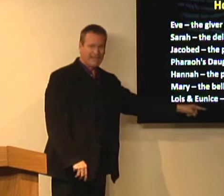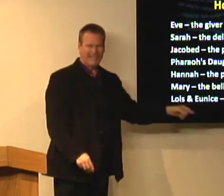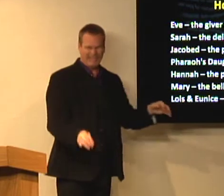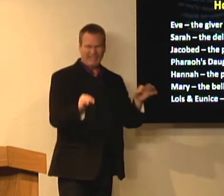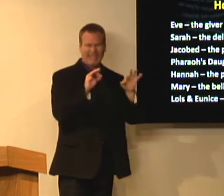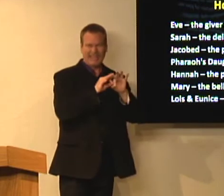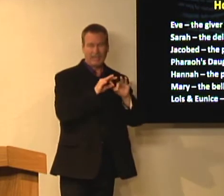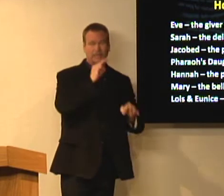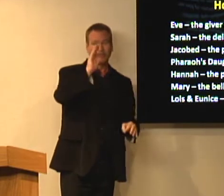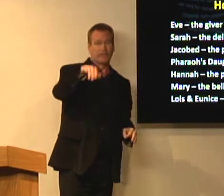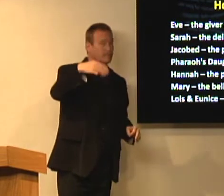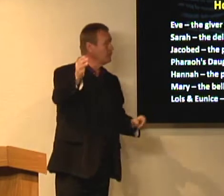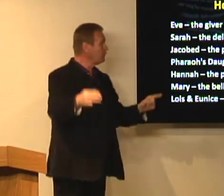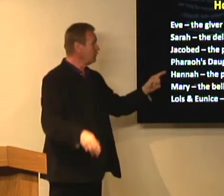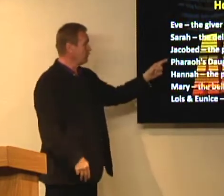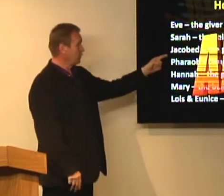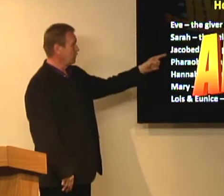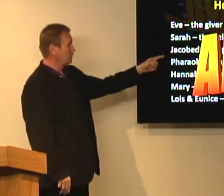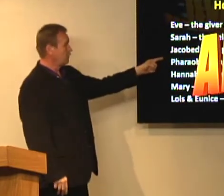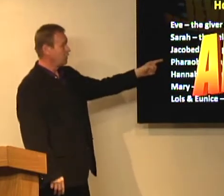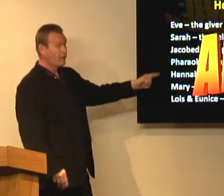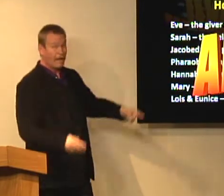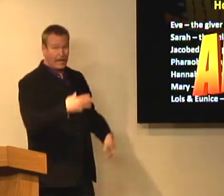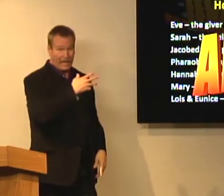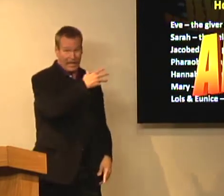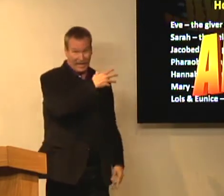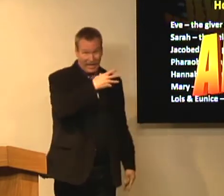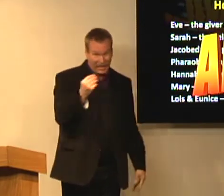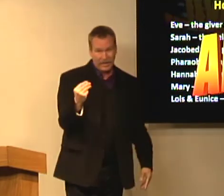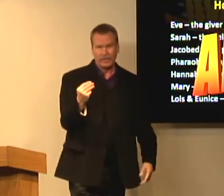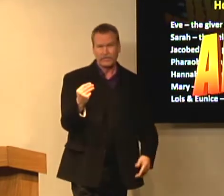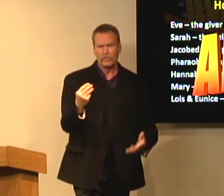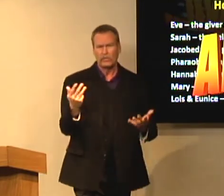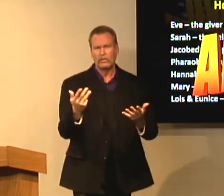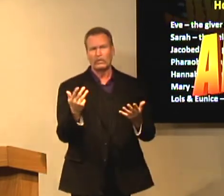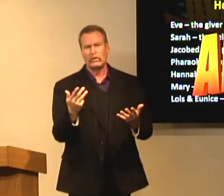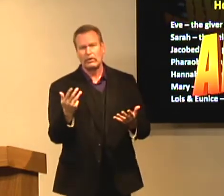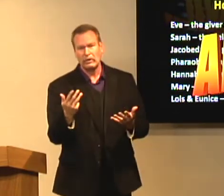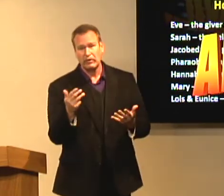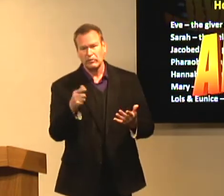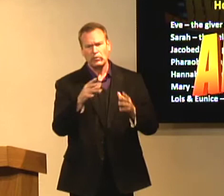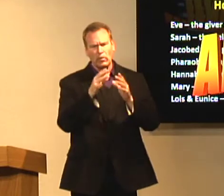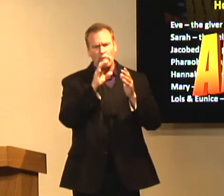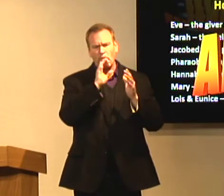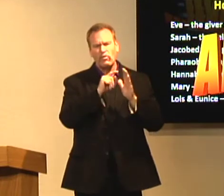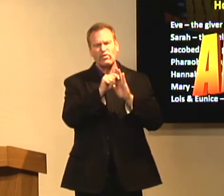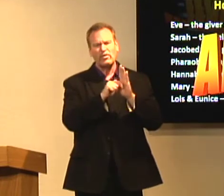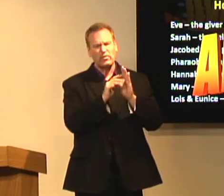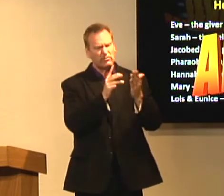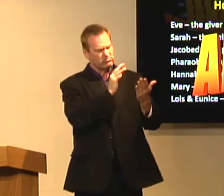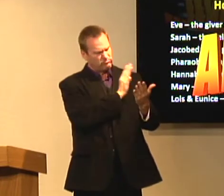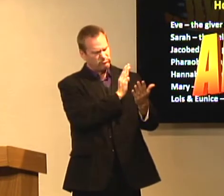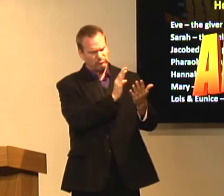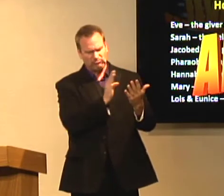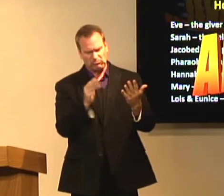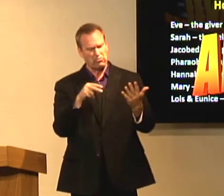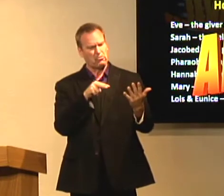life. And we see all of these women are so important. But there's a big and we look in the